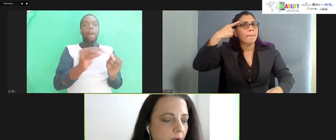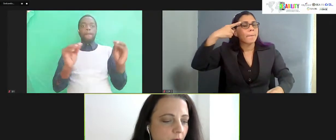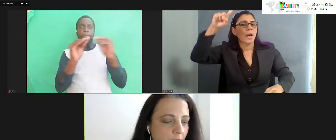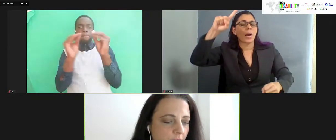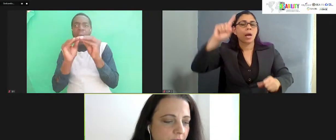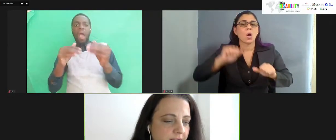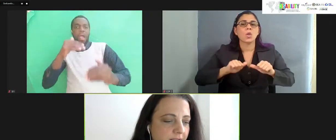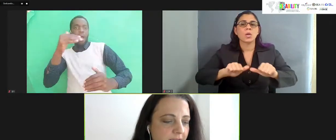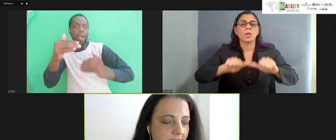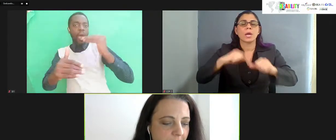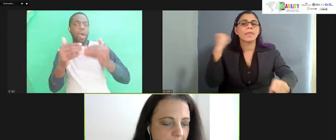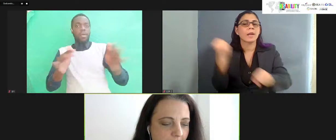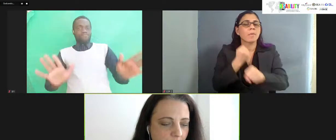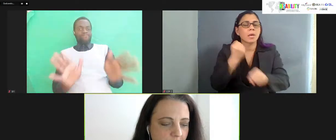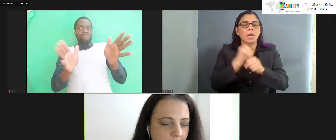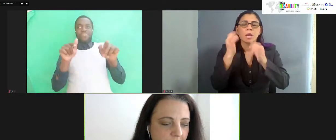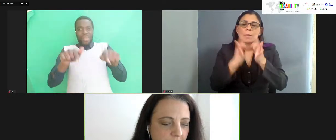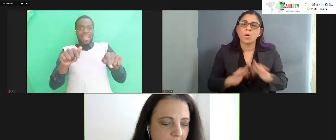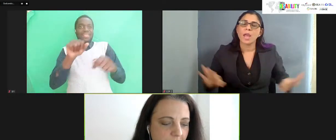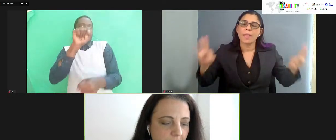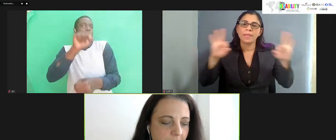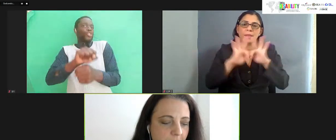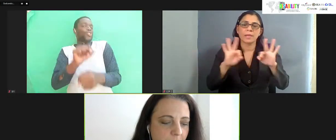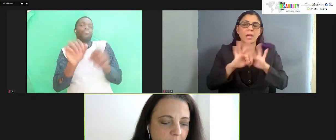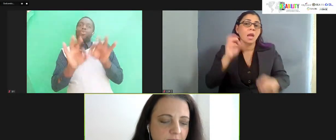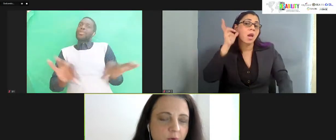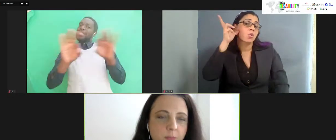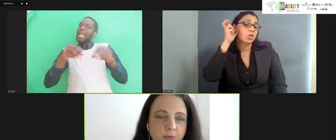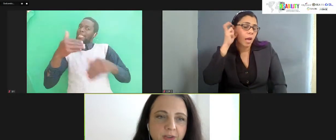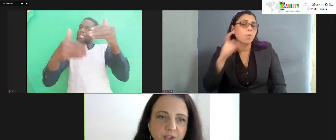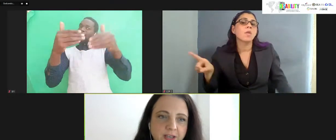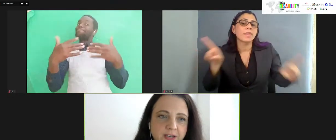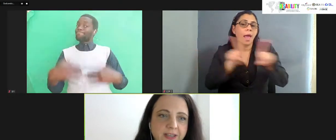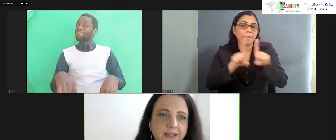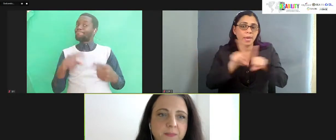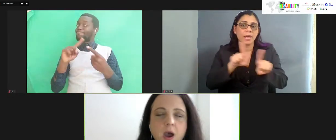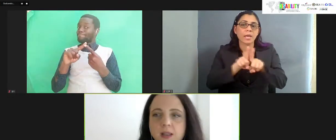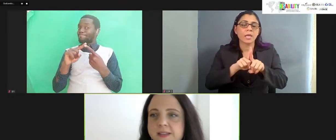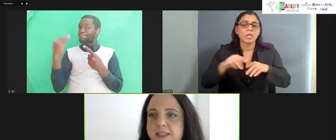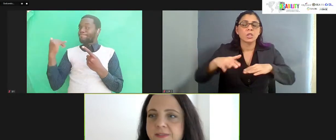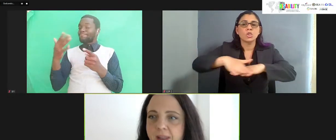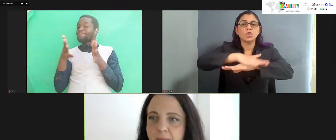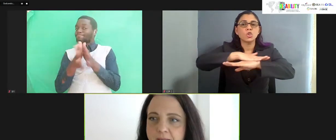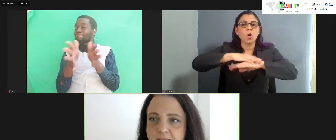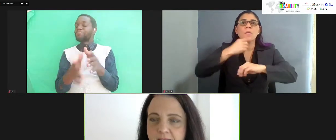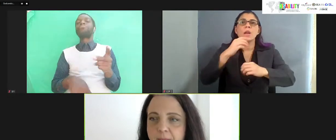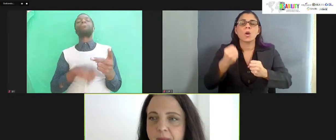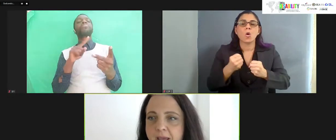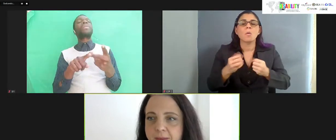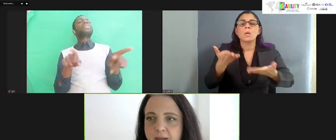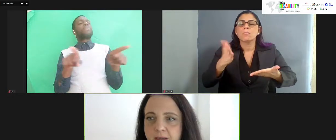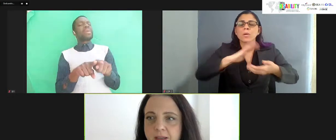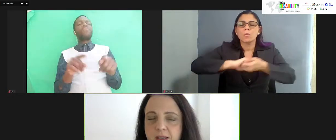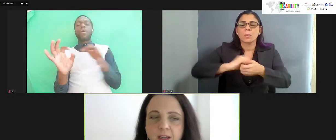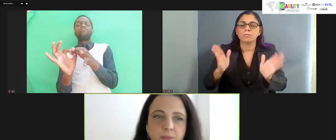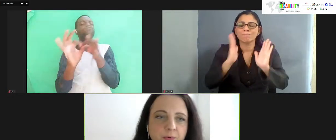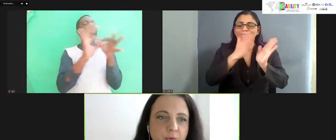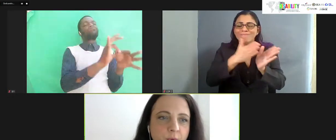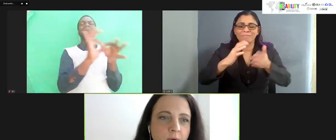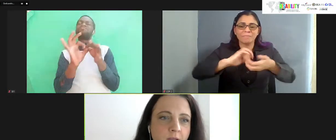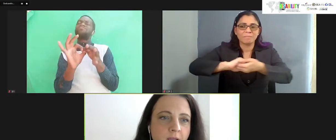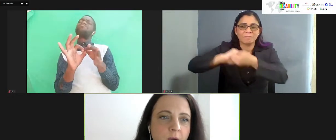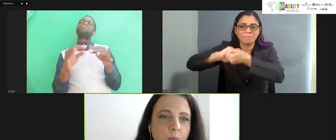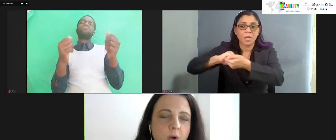we heard about the important corporation in policy development in panama and